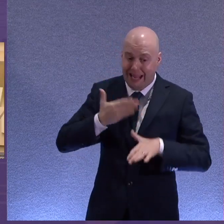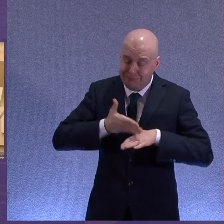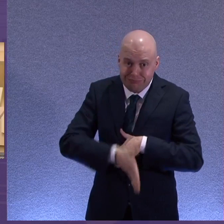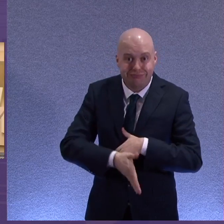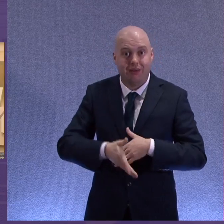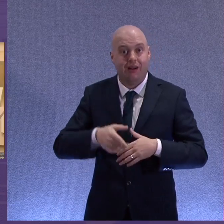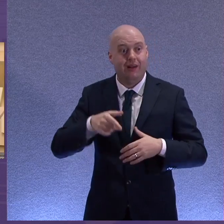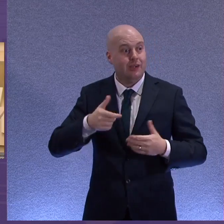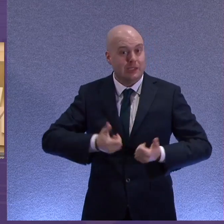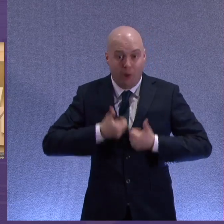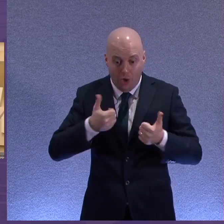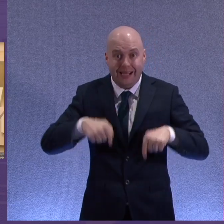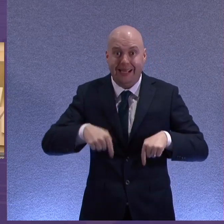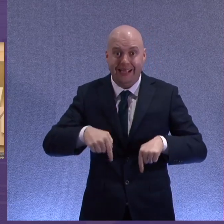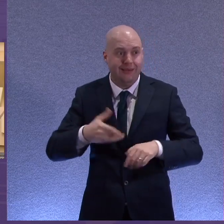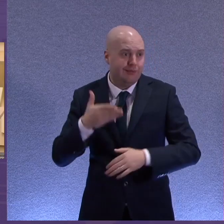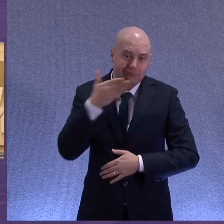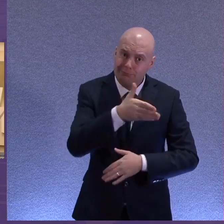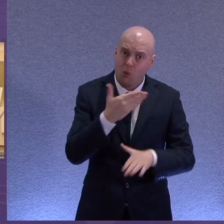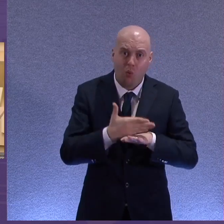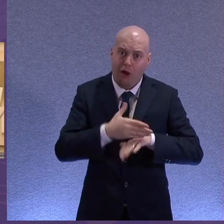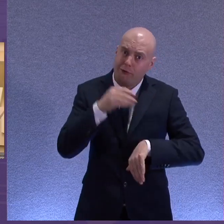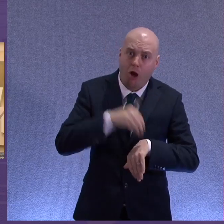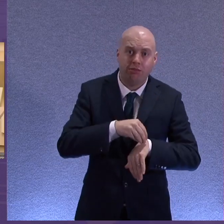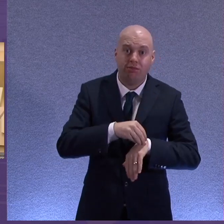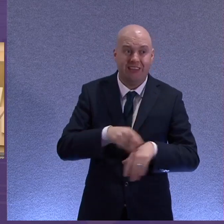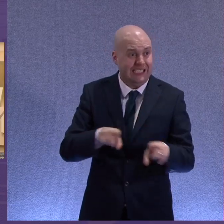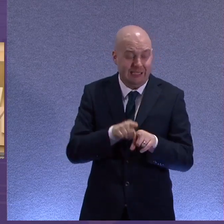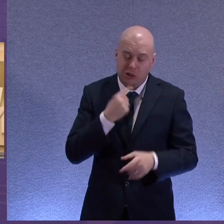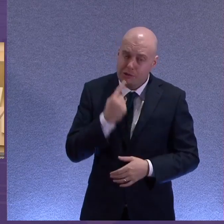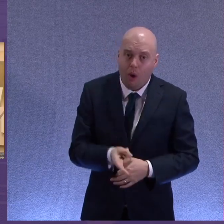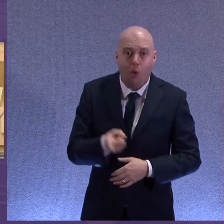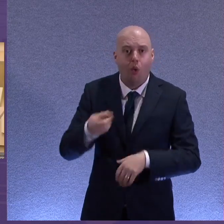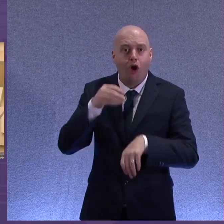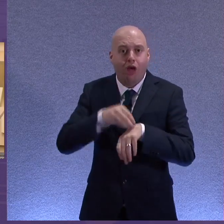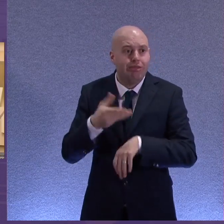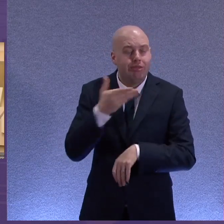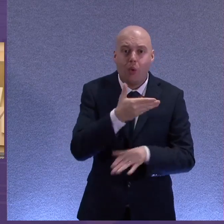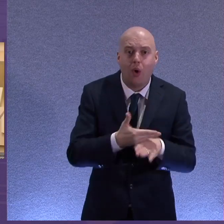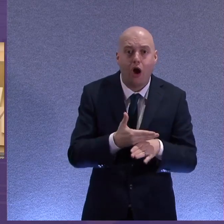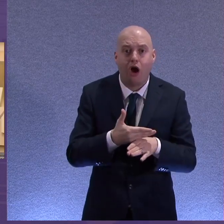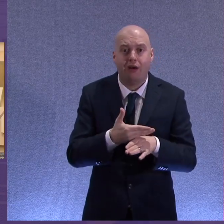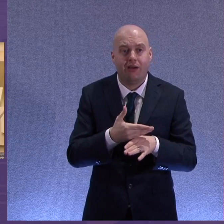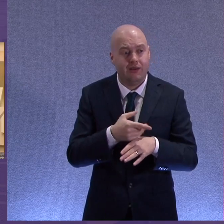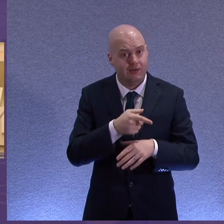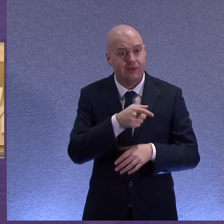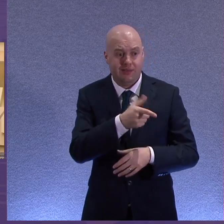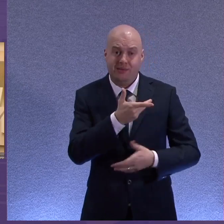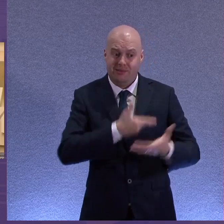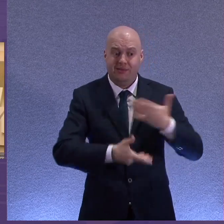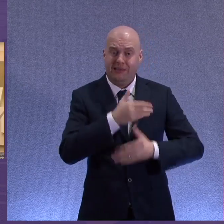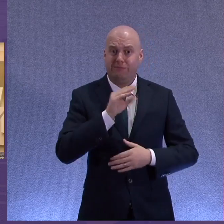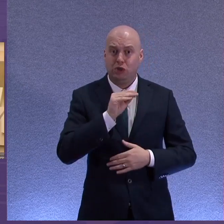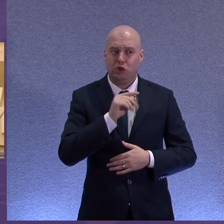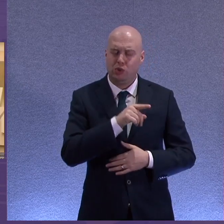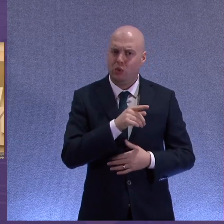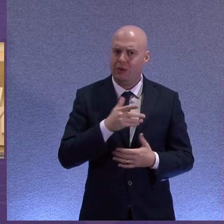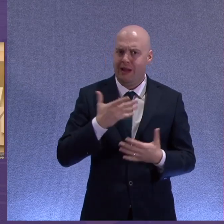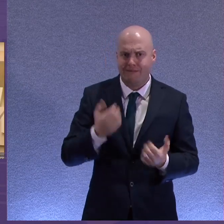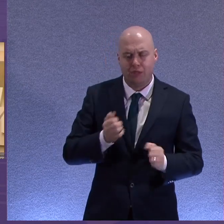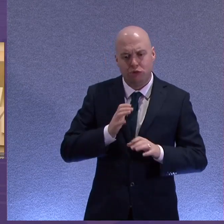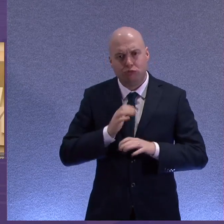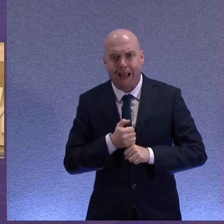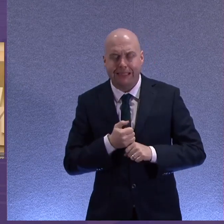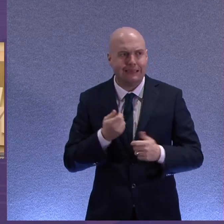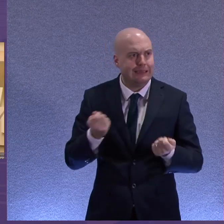again tomorrow morning. So I know firsthand the pressures that they are under right now, and I know my responsibility and that of the government to support them. But the